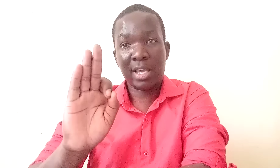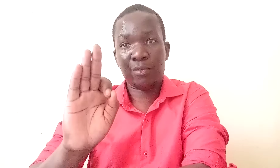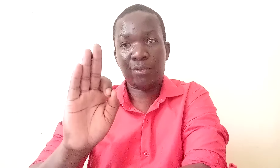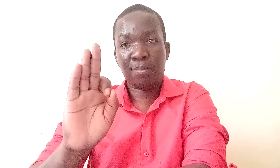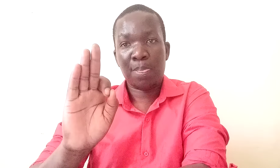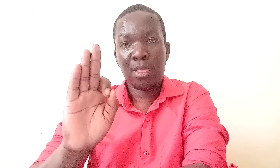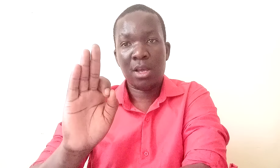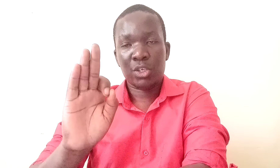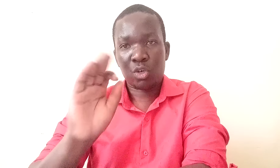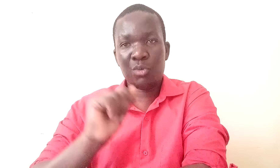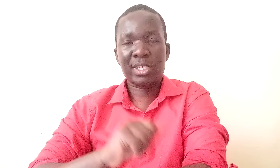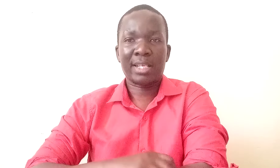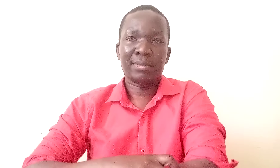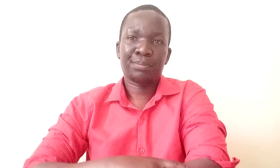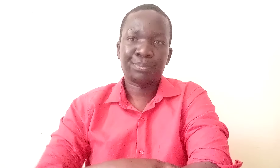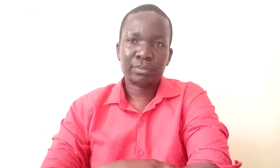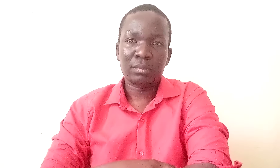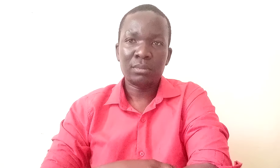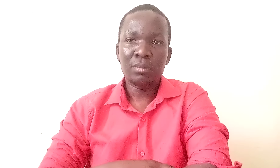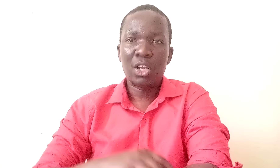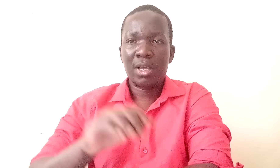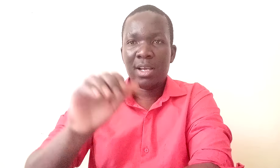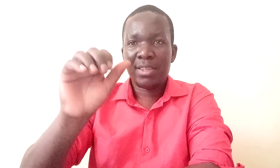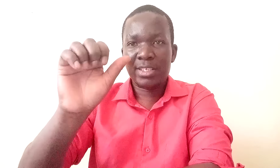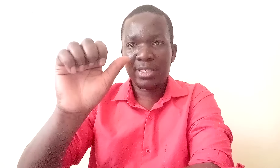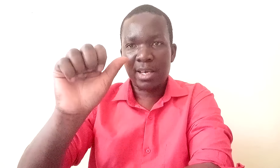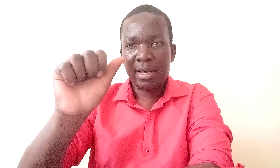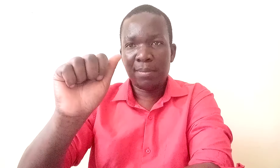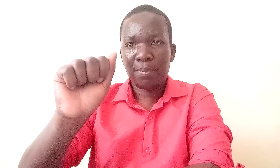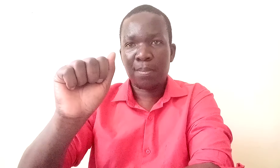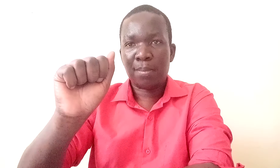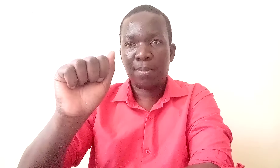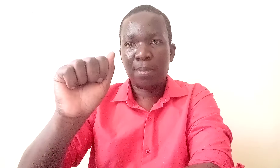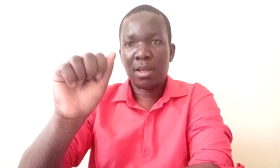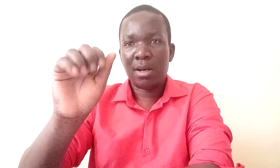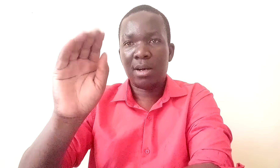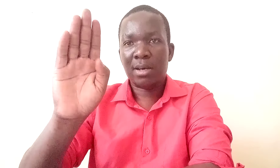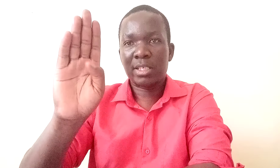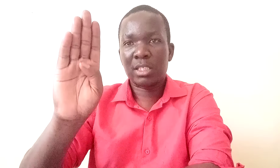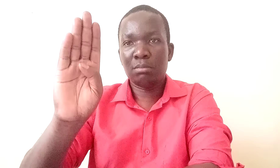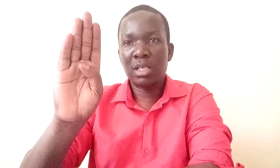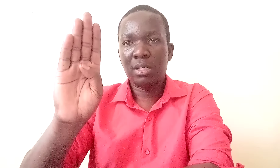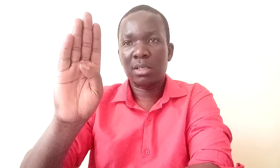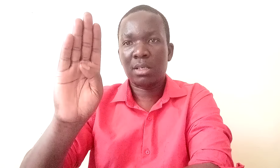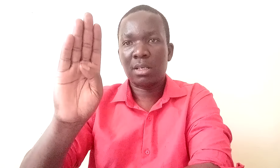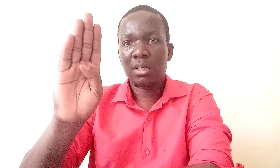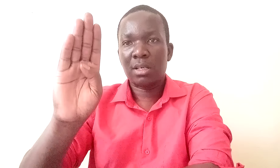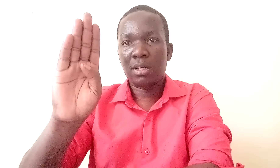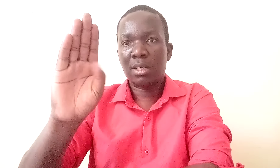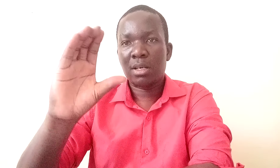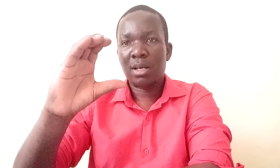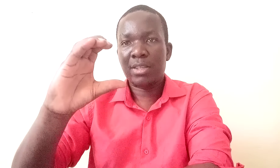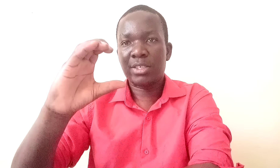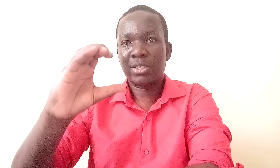F. So can we start? This is A, this is B, this is